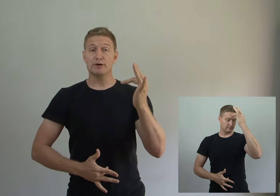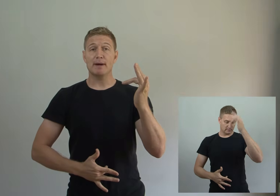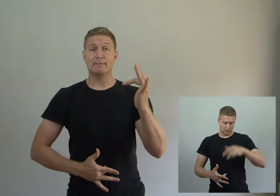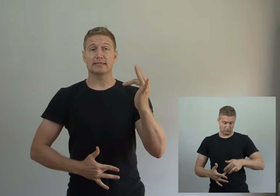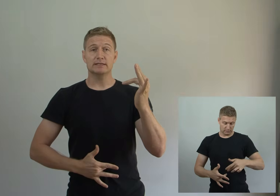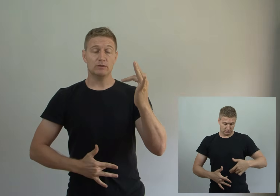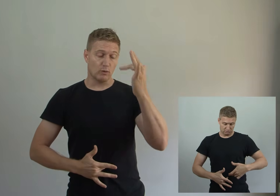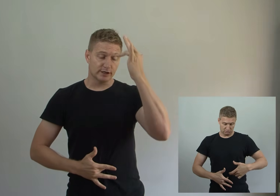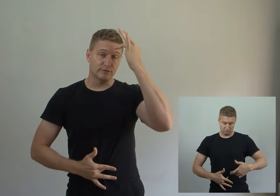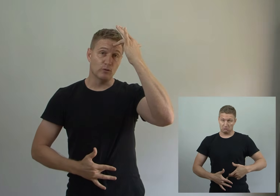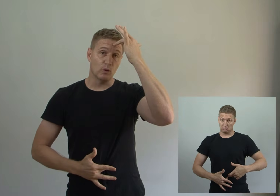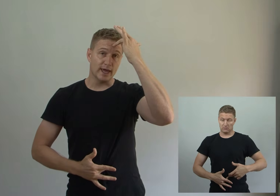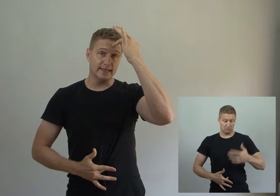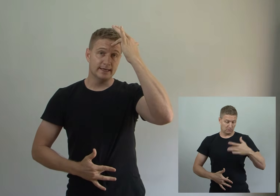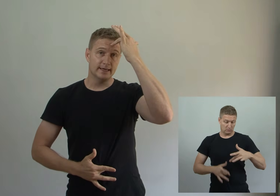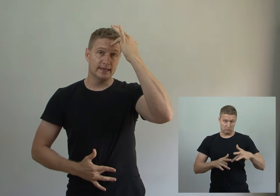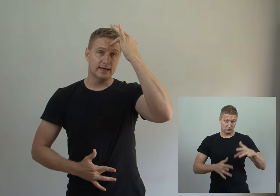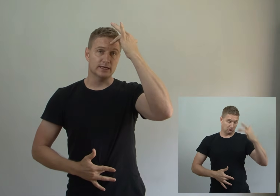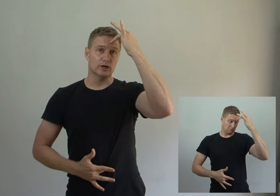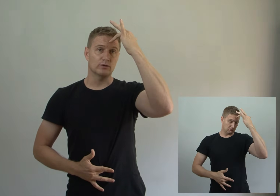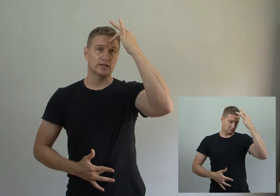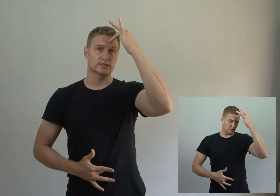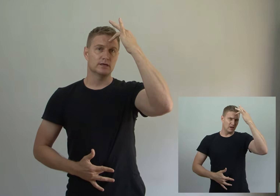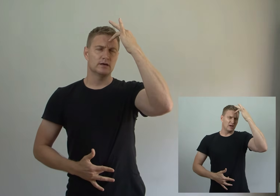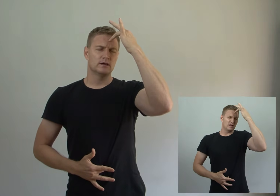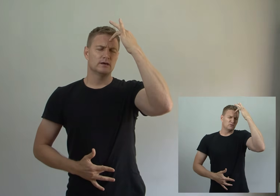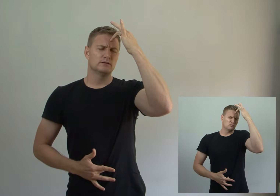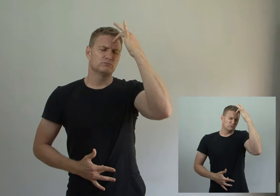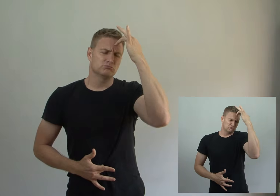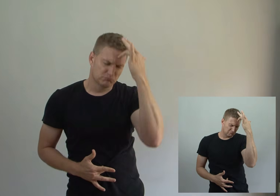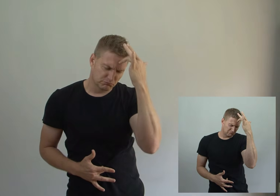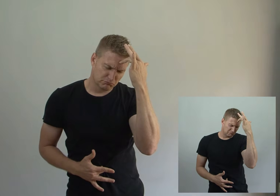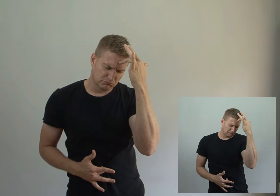on your belly button, one on your forehead, and you go this.